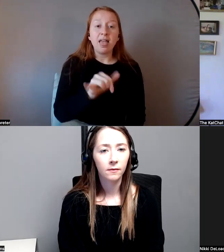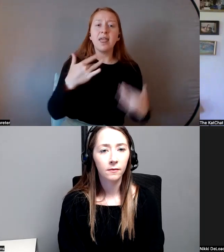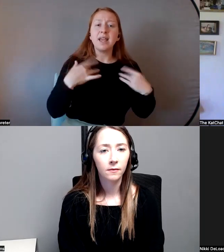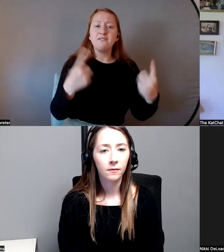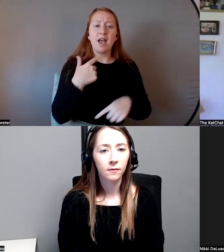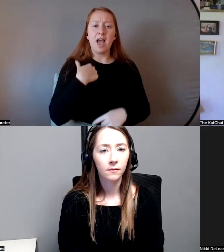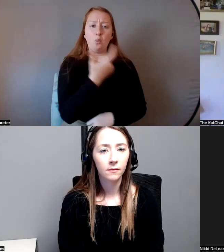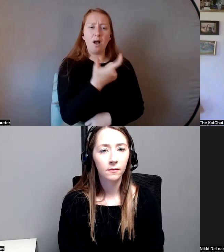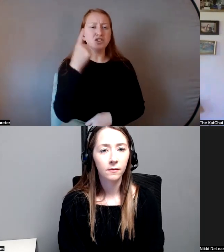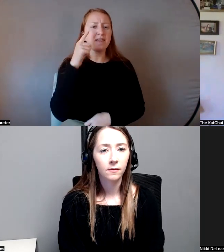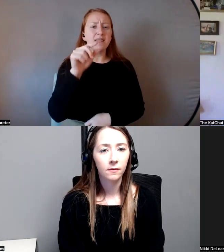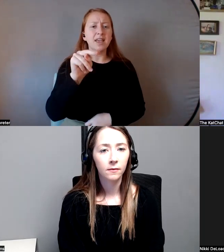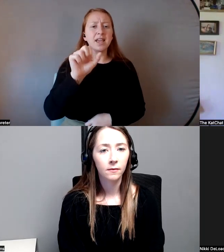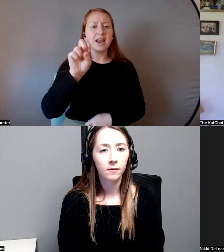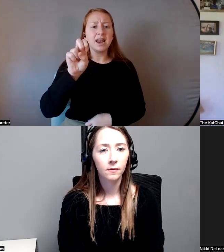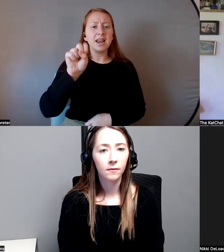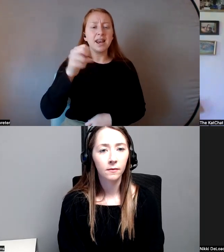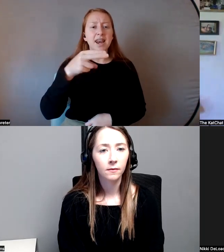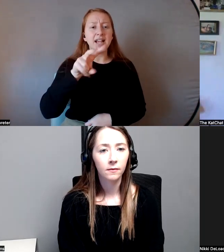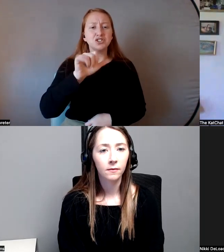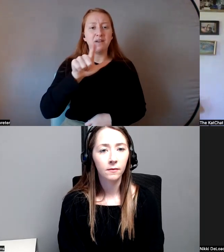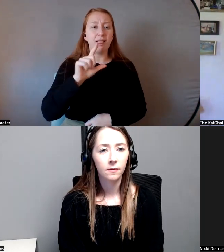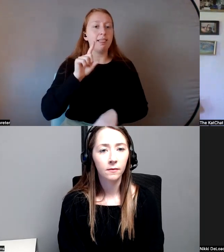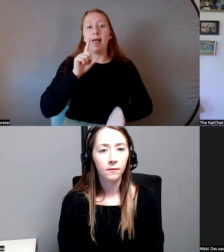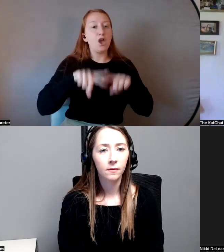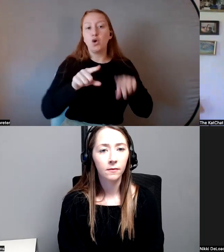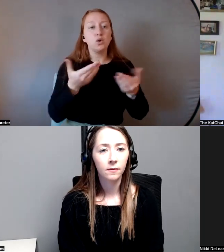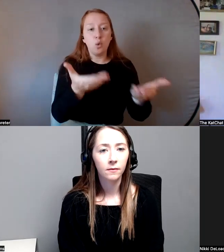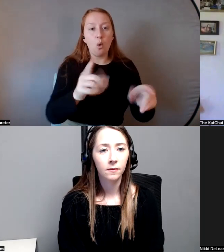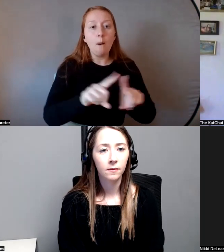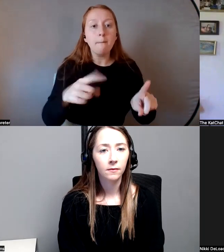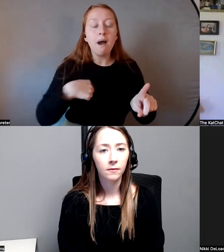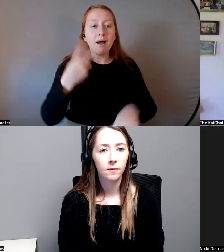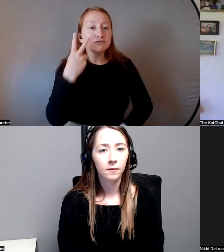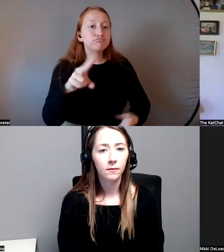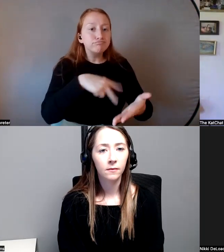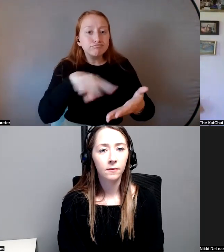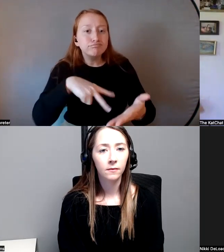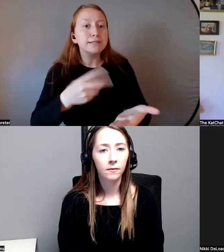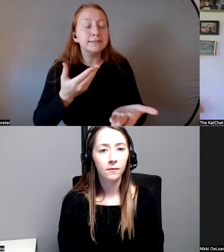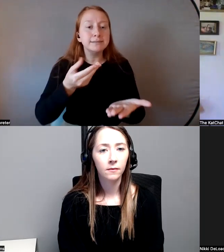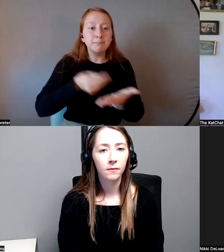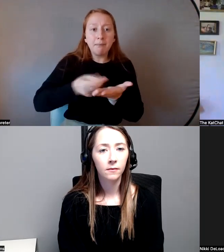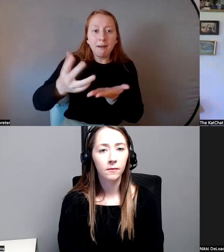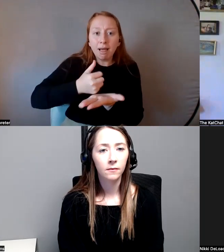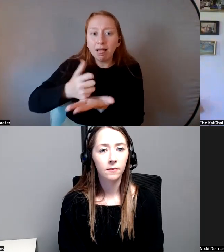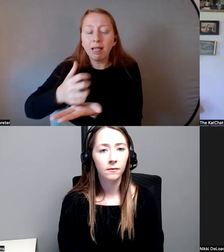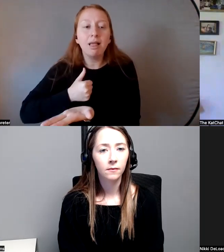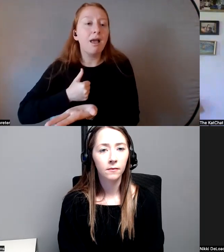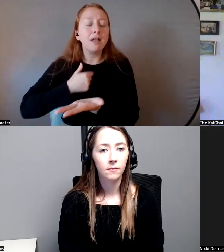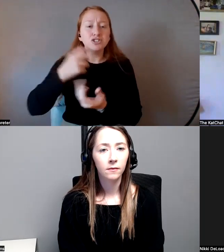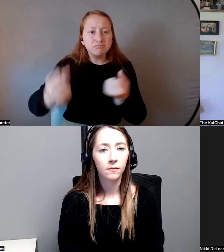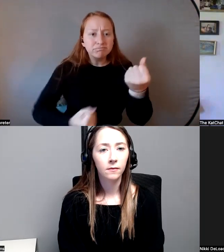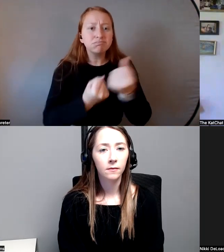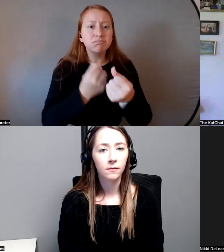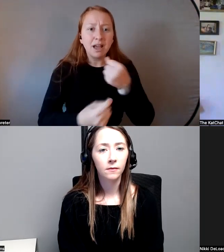in Nashville. I couldn't go, but I saw the dancing, the fundraising, and so much support and so